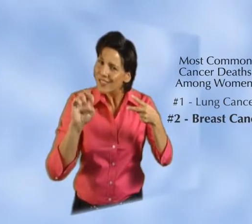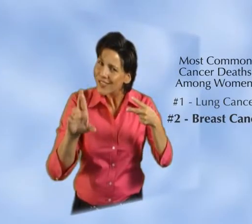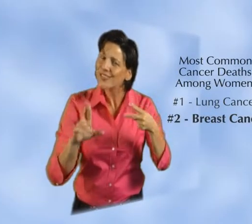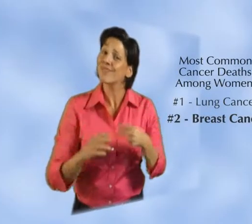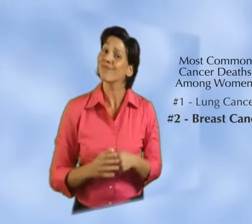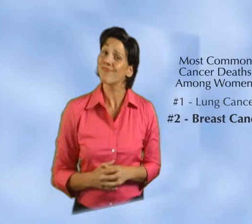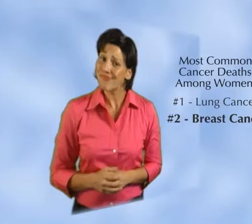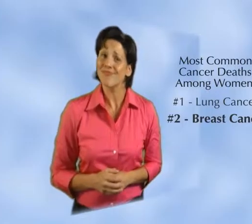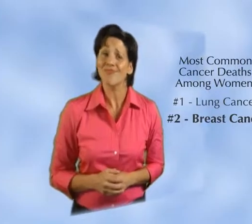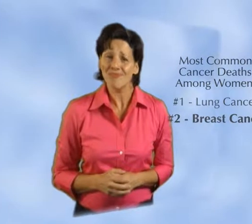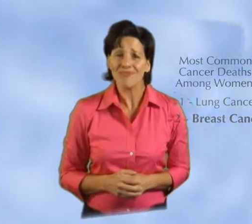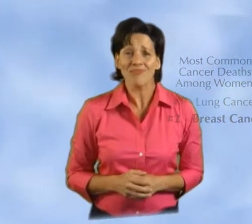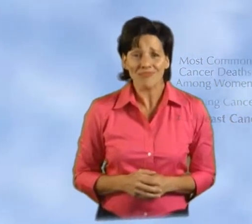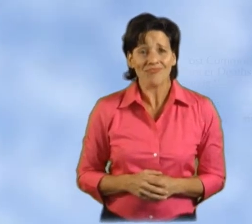That makes it